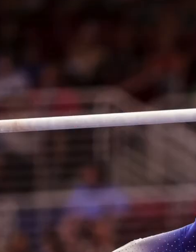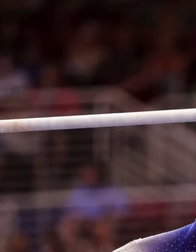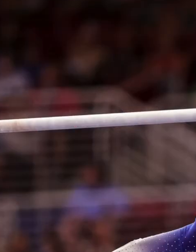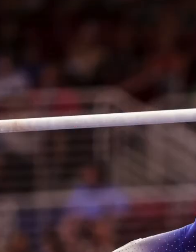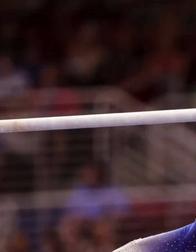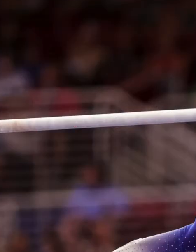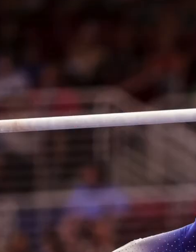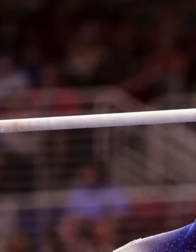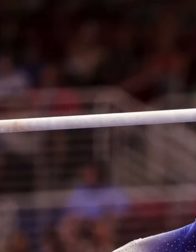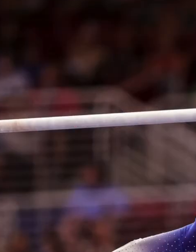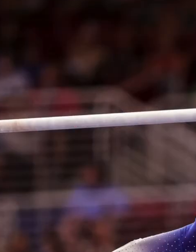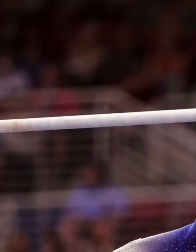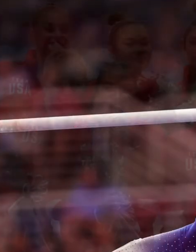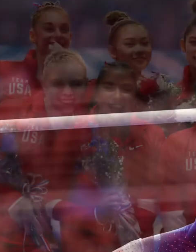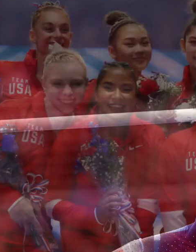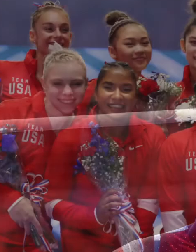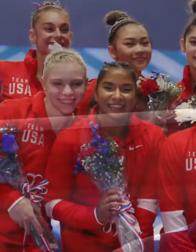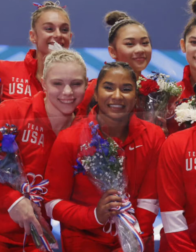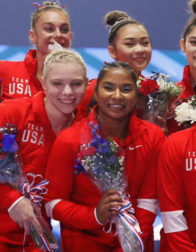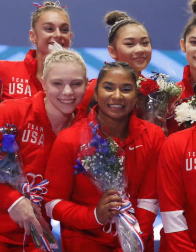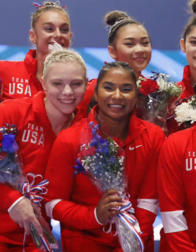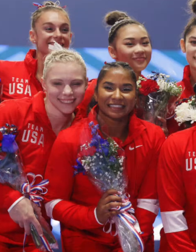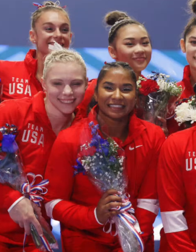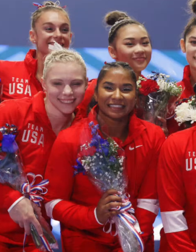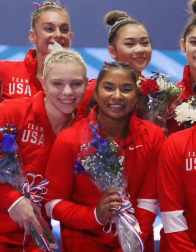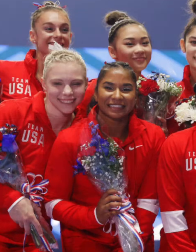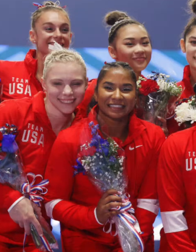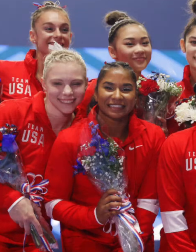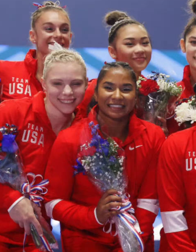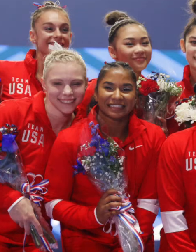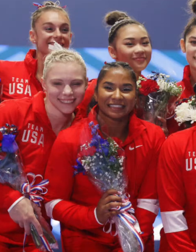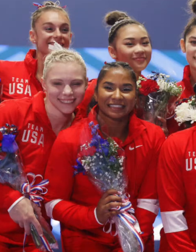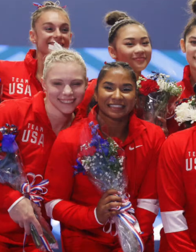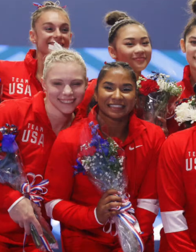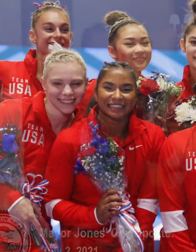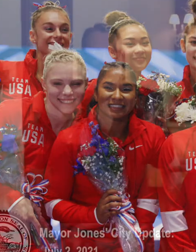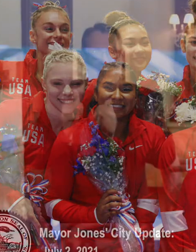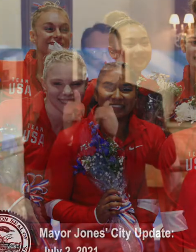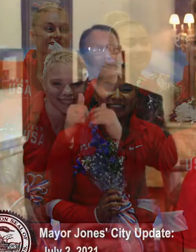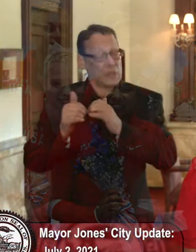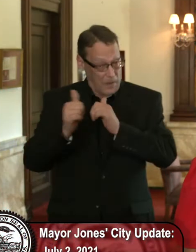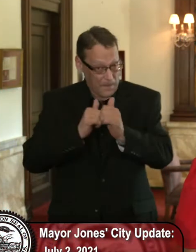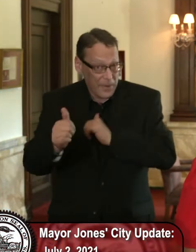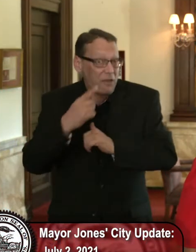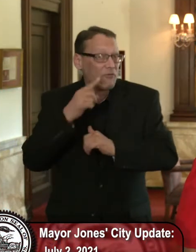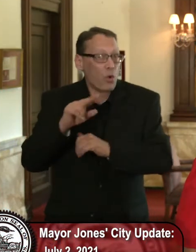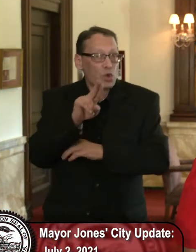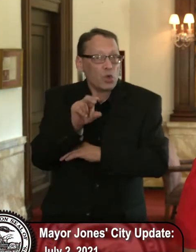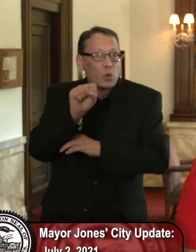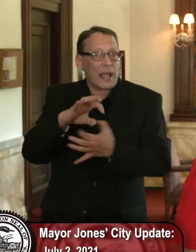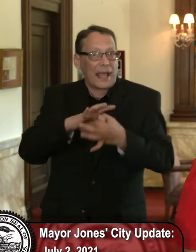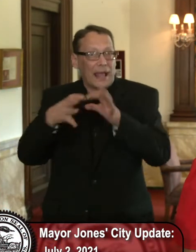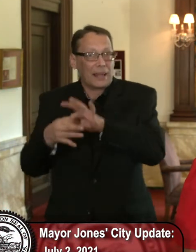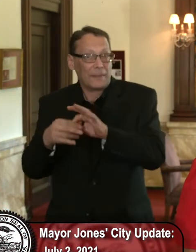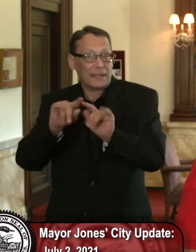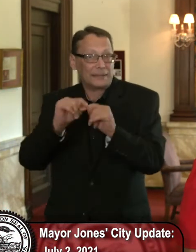showed out. It was an honor to host our incredible young athletes as they competed for a chance to join the U.S. Olympics team